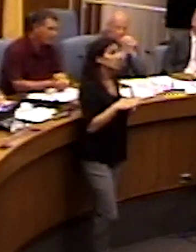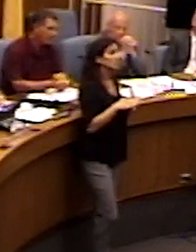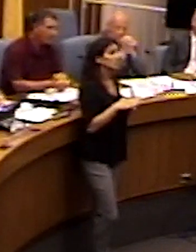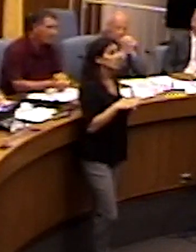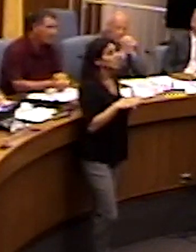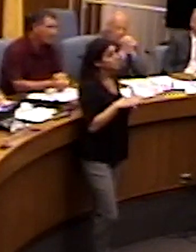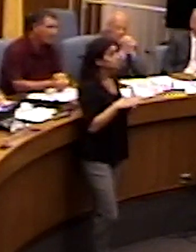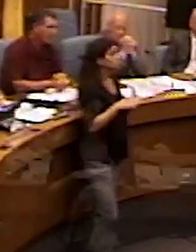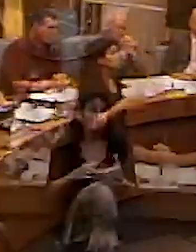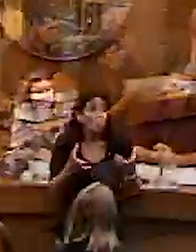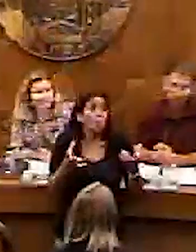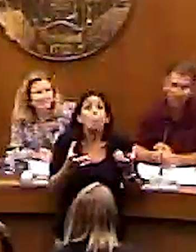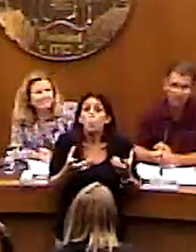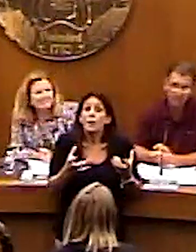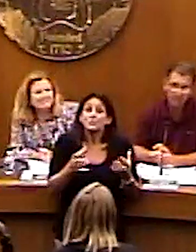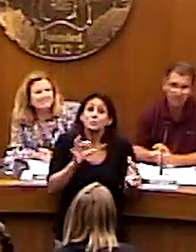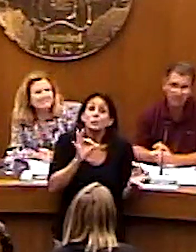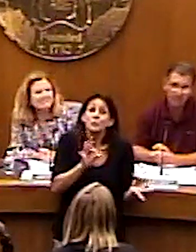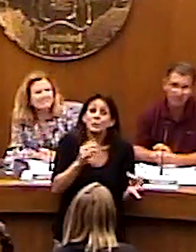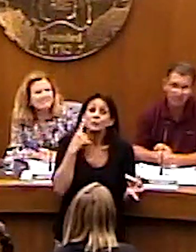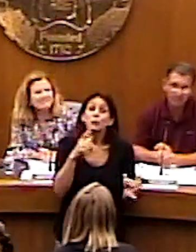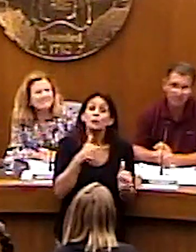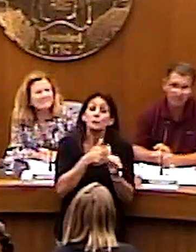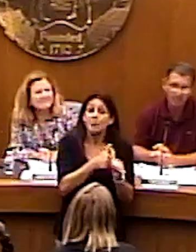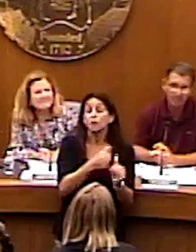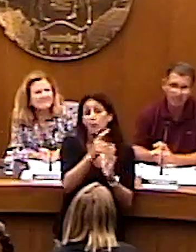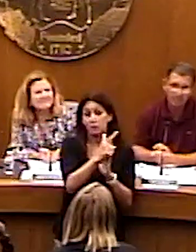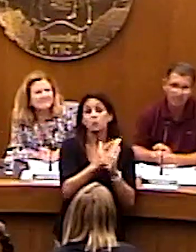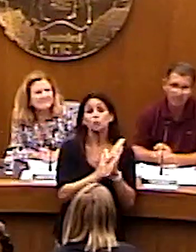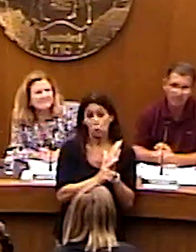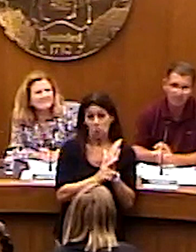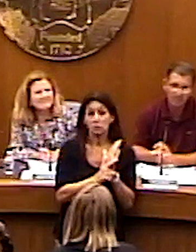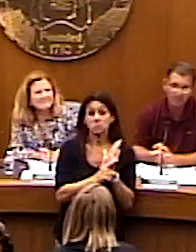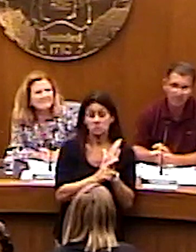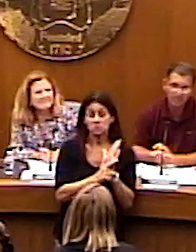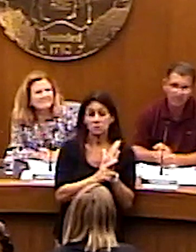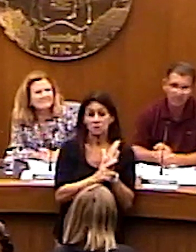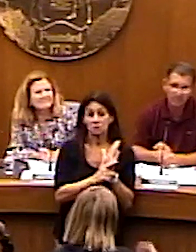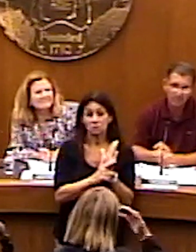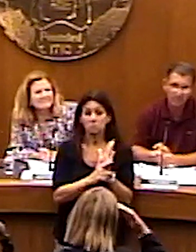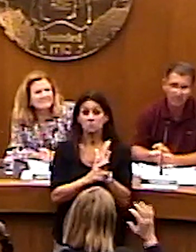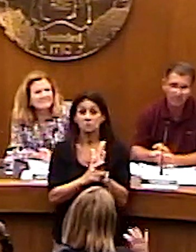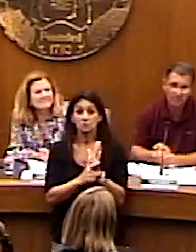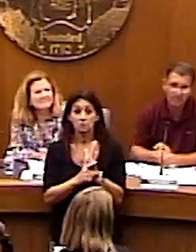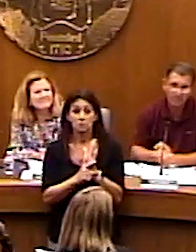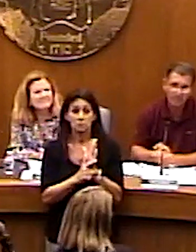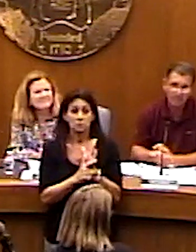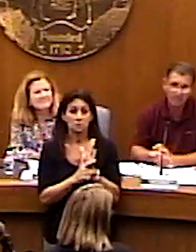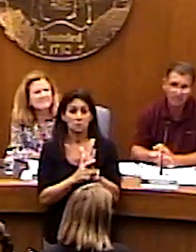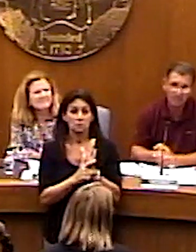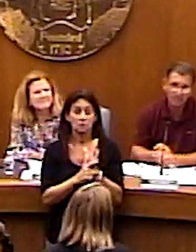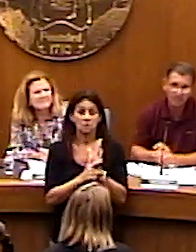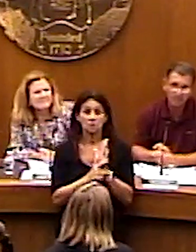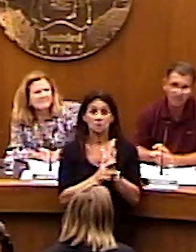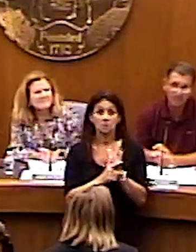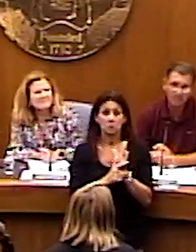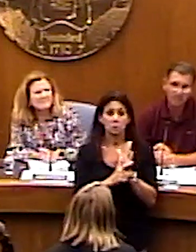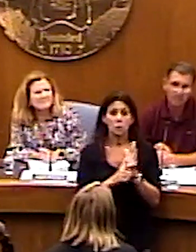for perfection in following the laws that are on the books, as we should. This community,